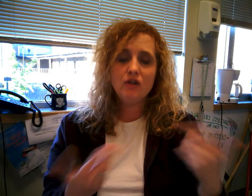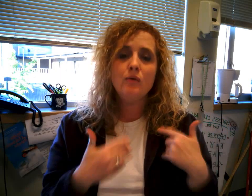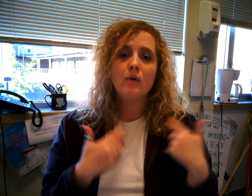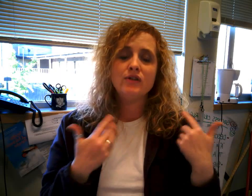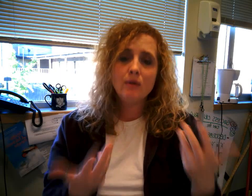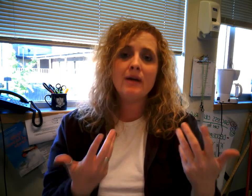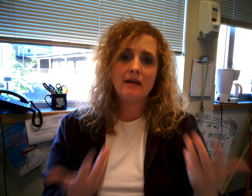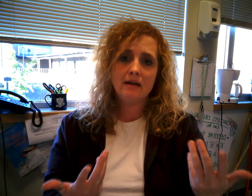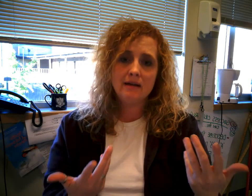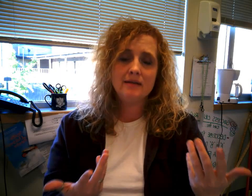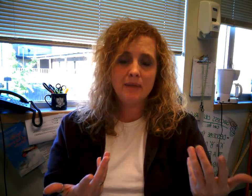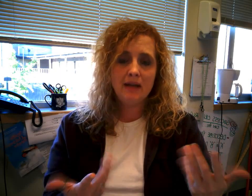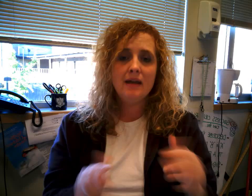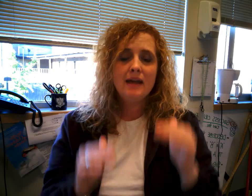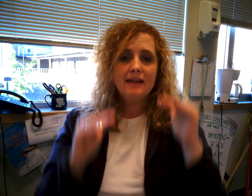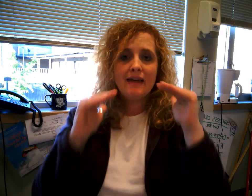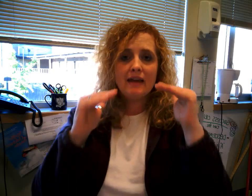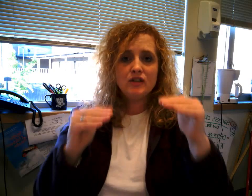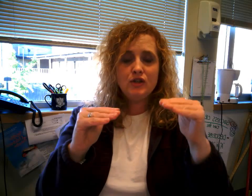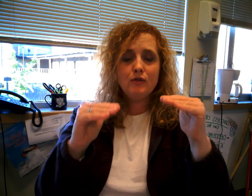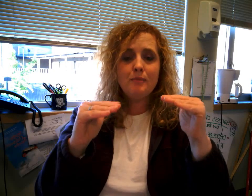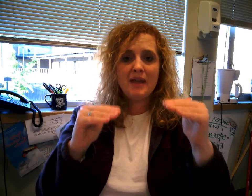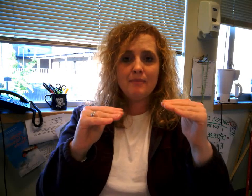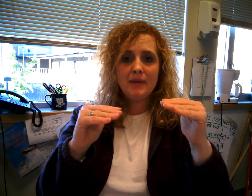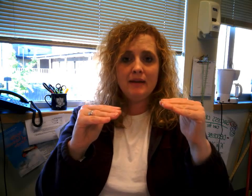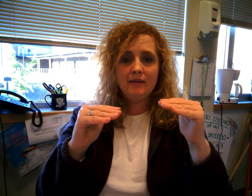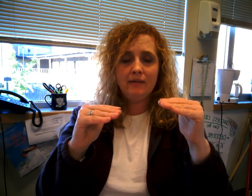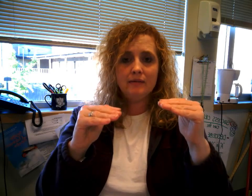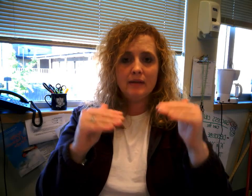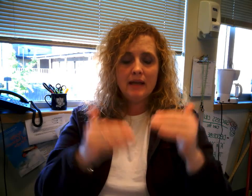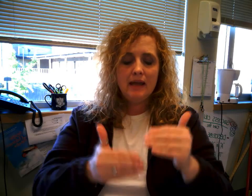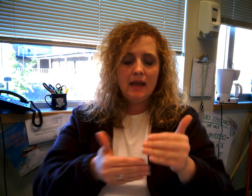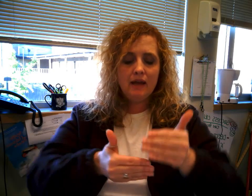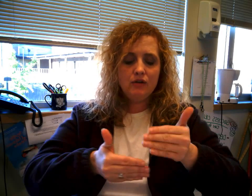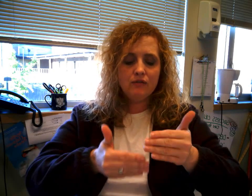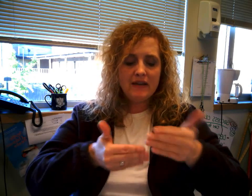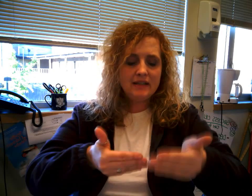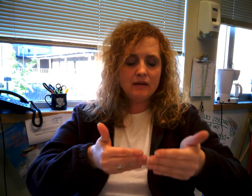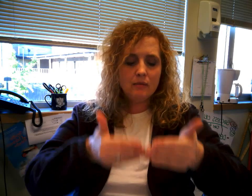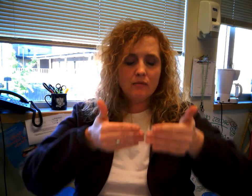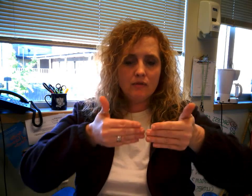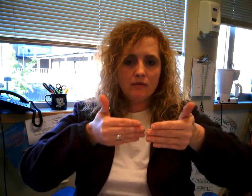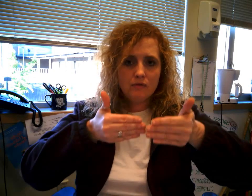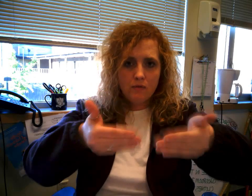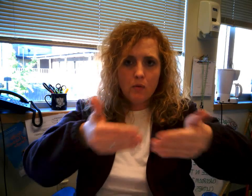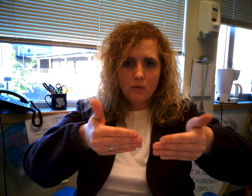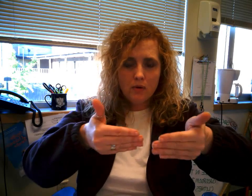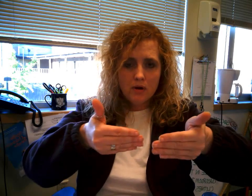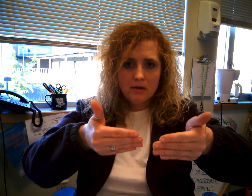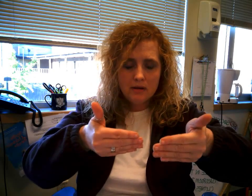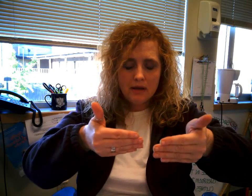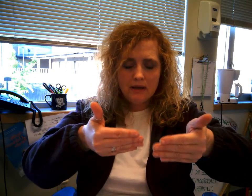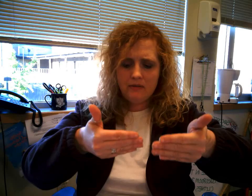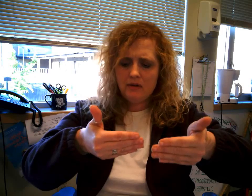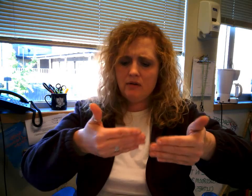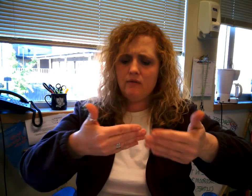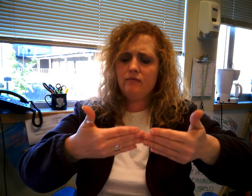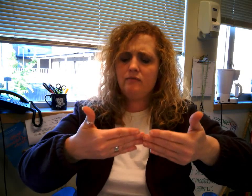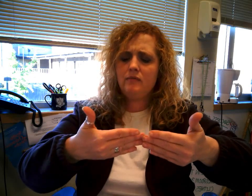if they're dressed up to the nines, they've got those sashes on their chest. Even Miss Universe, you could even